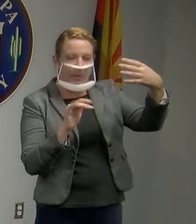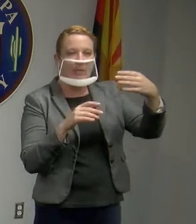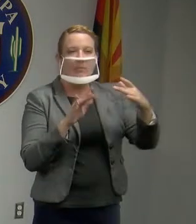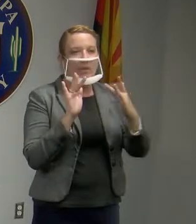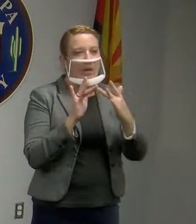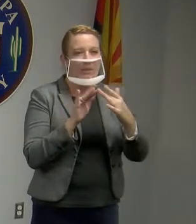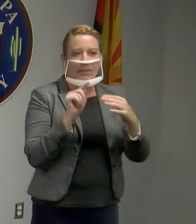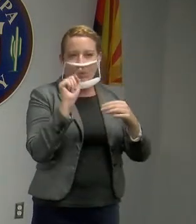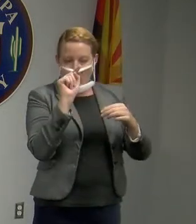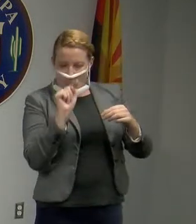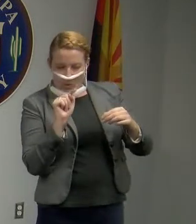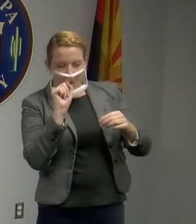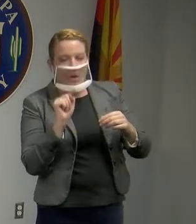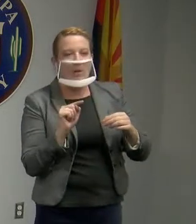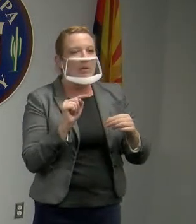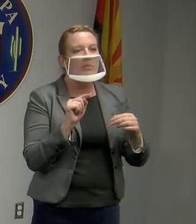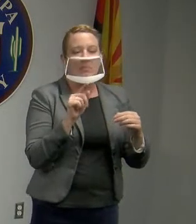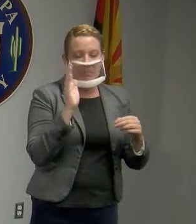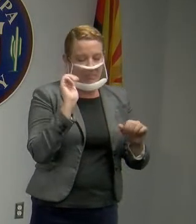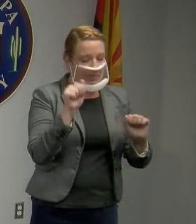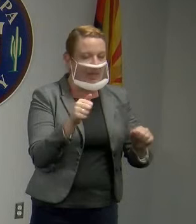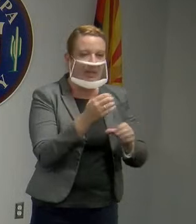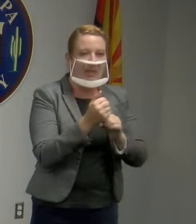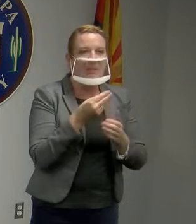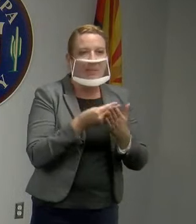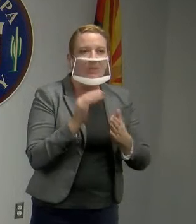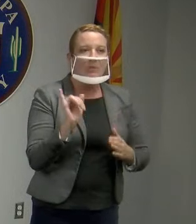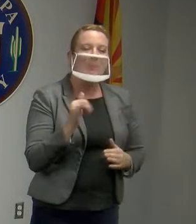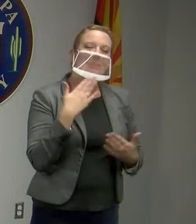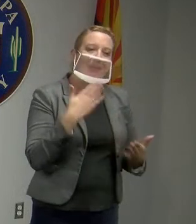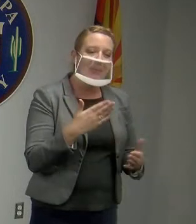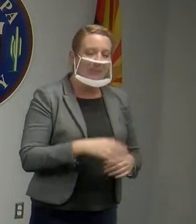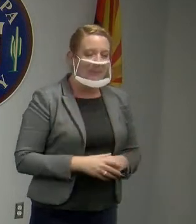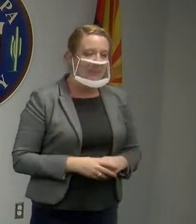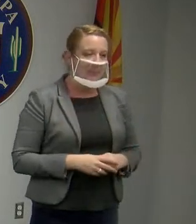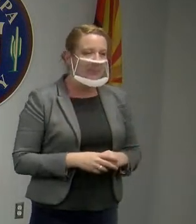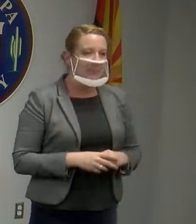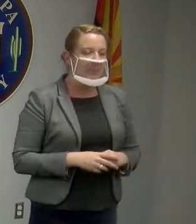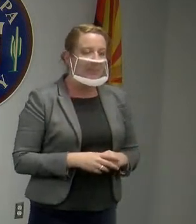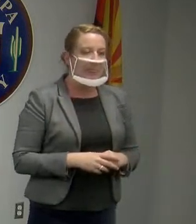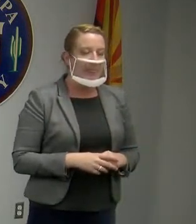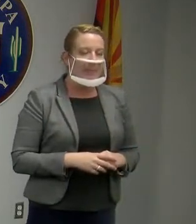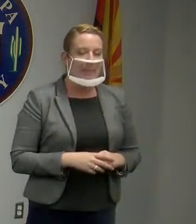and understand how to contact them. Thank you.